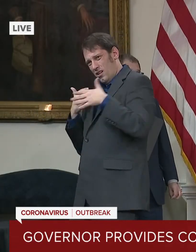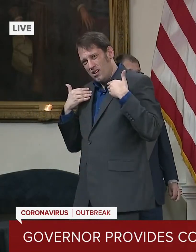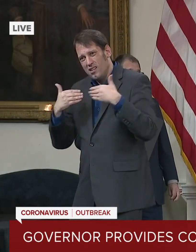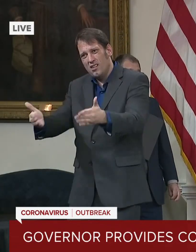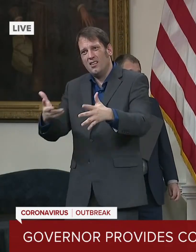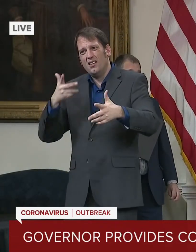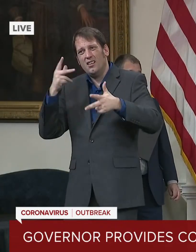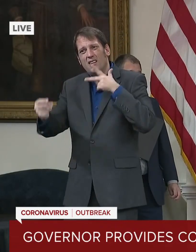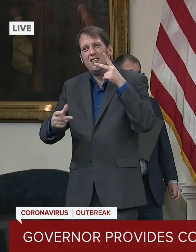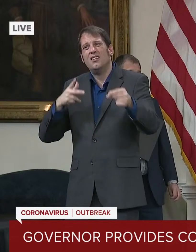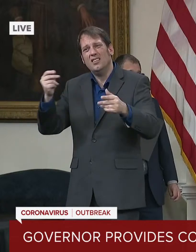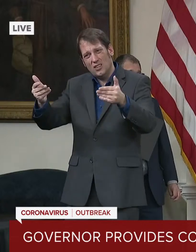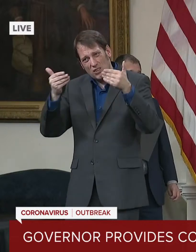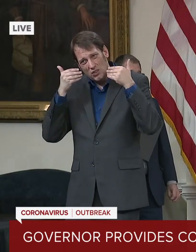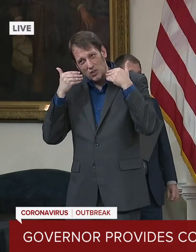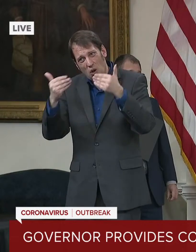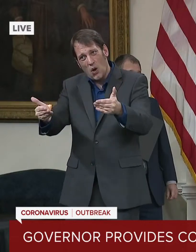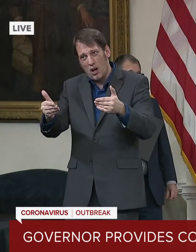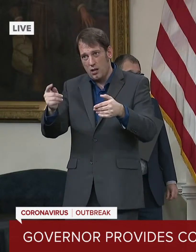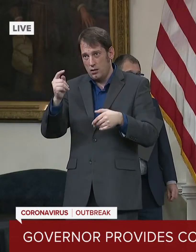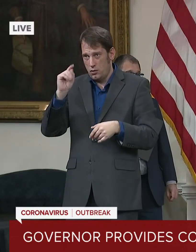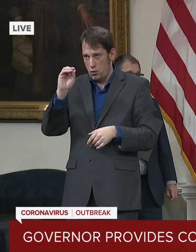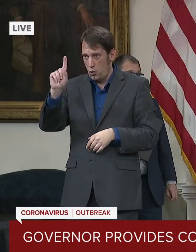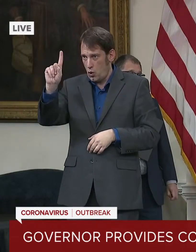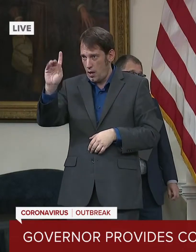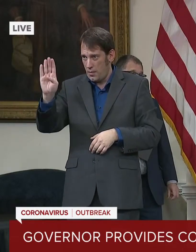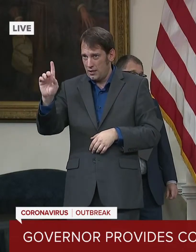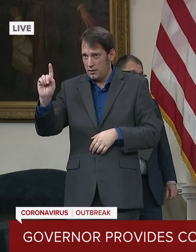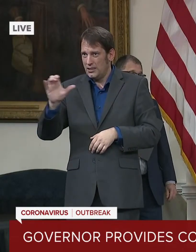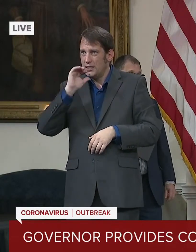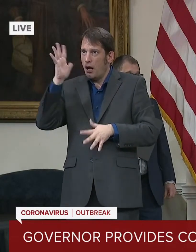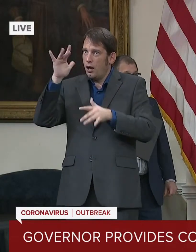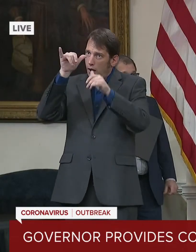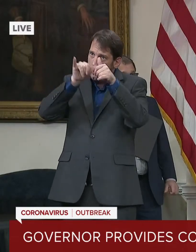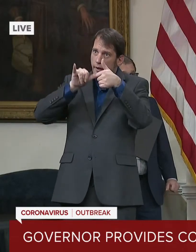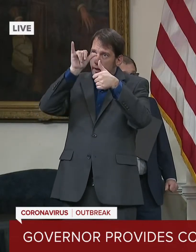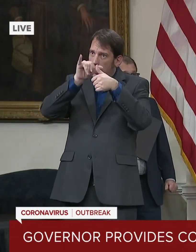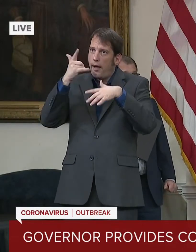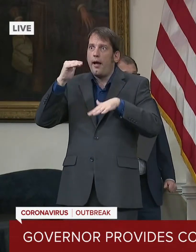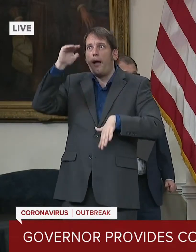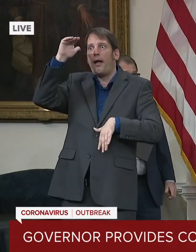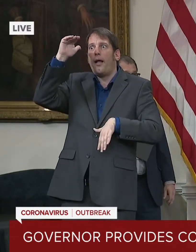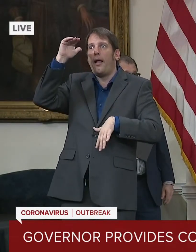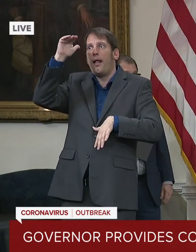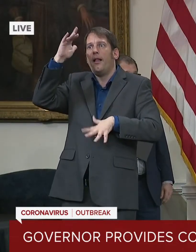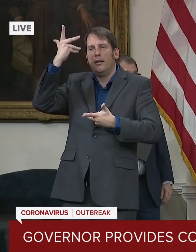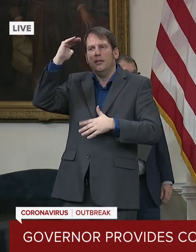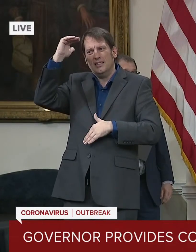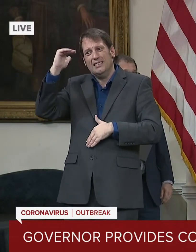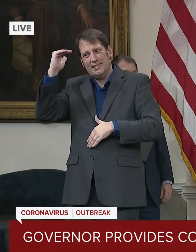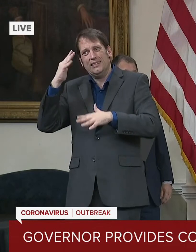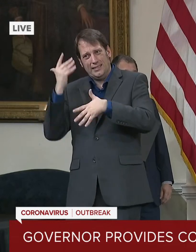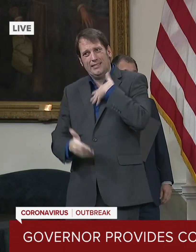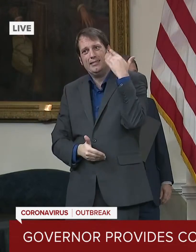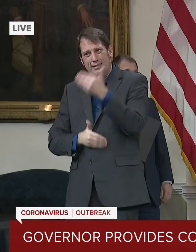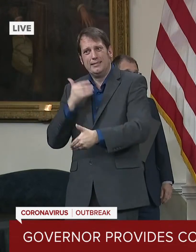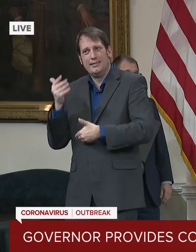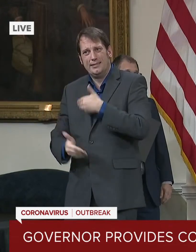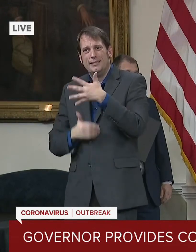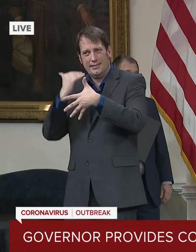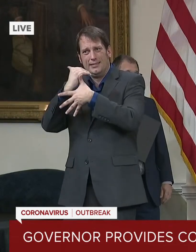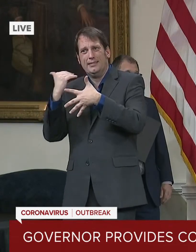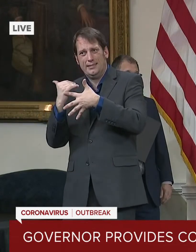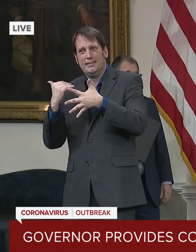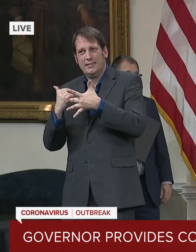it up to phase 1B and 1C and open it up to 65. We were getting, why are other states opening up to 65? Why are you not? And then when